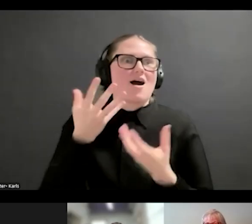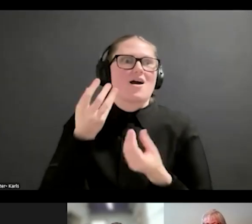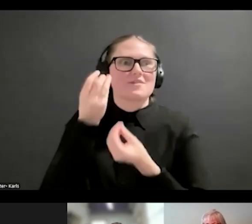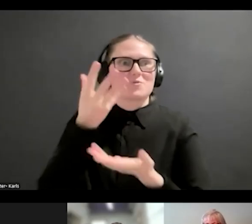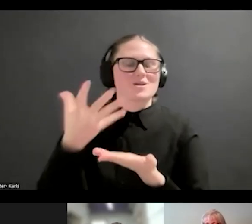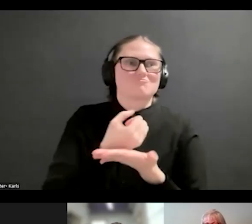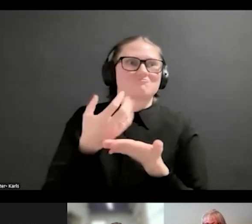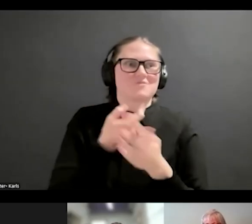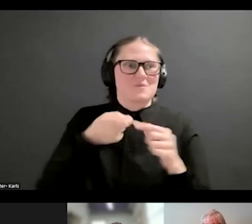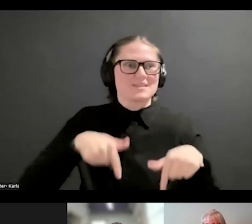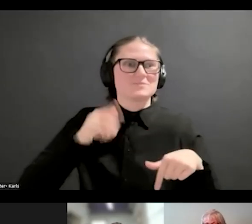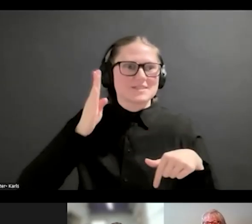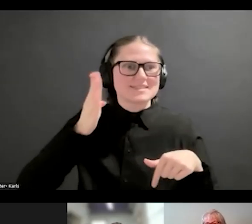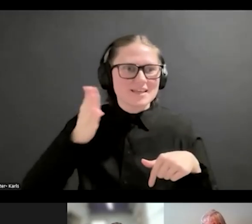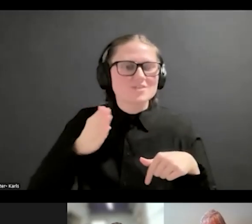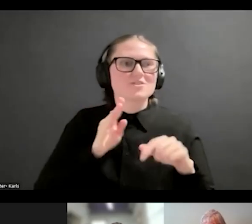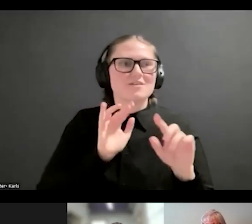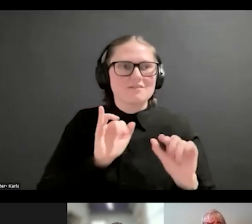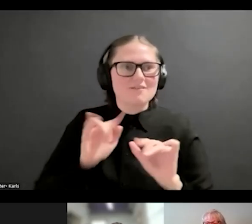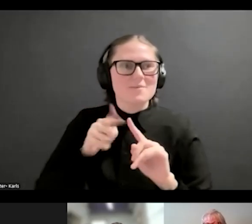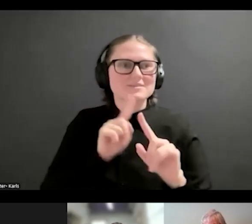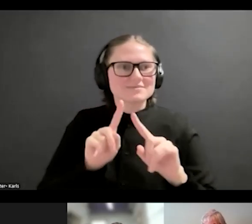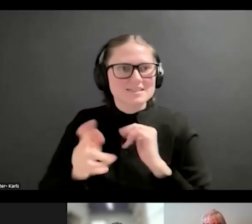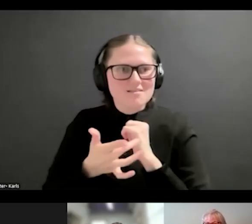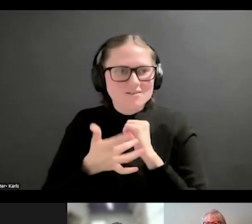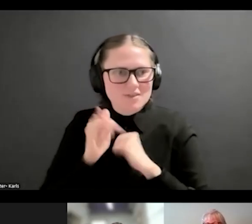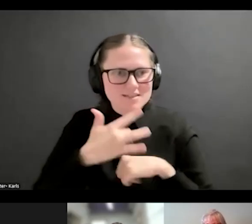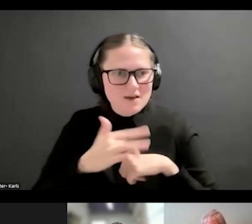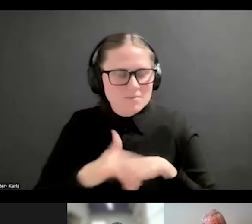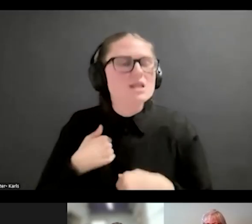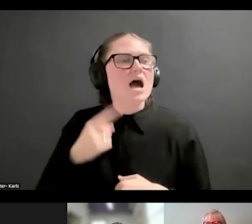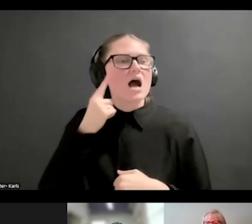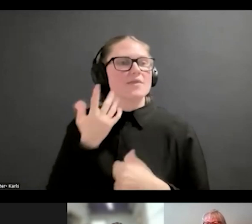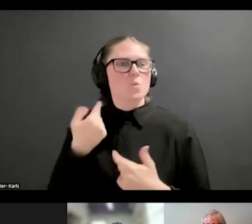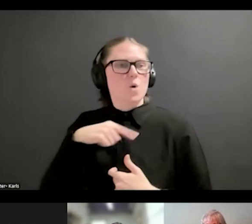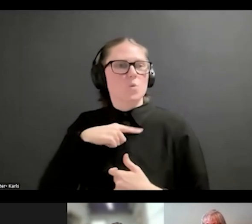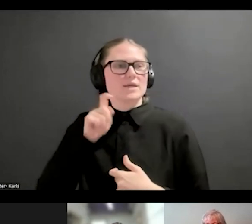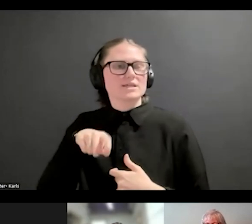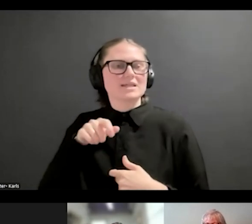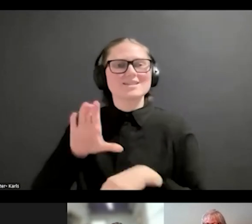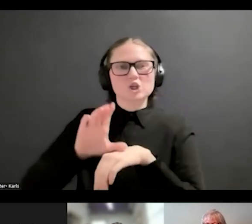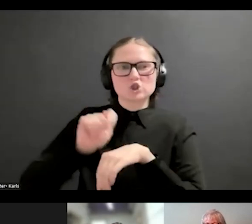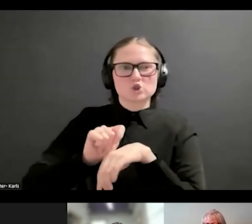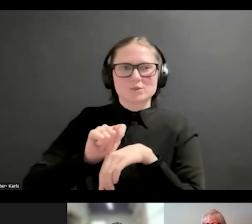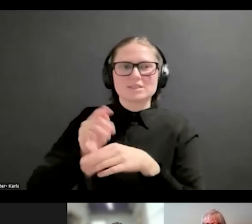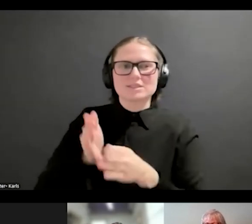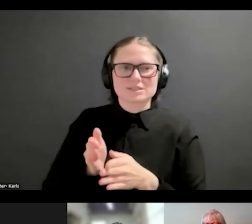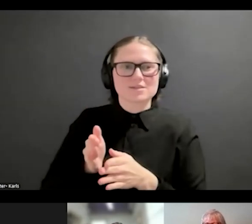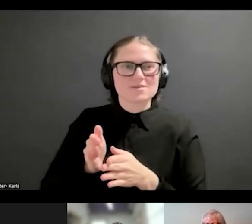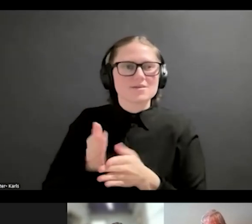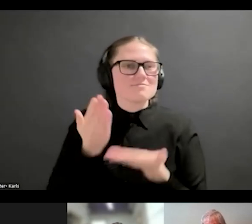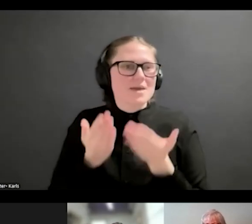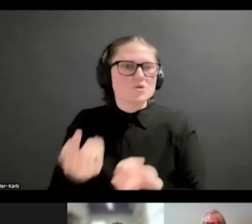this presentation about the technologies that are available. I think what we need is a consultant of some sort, perhaps